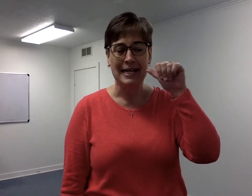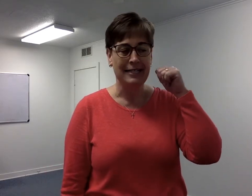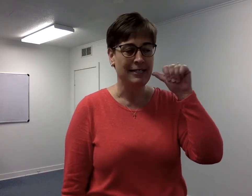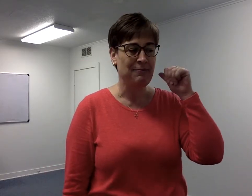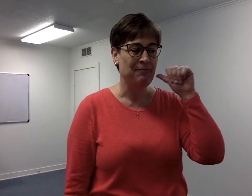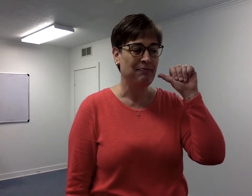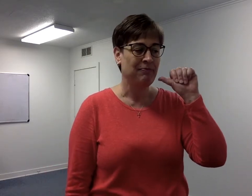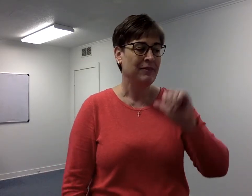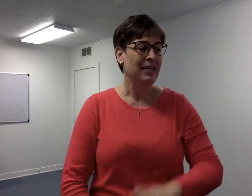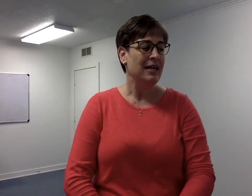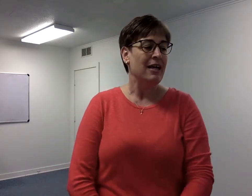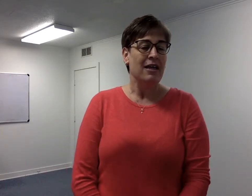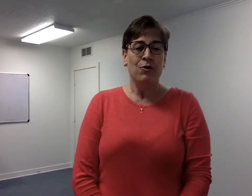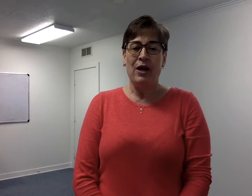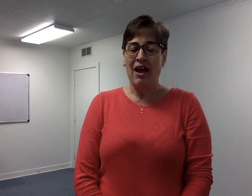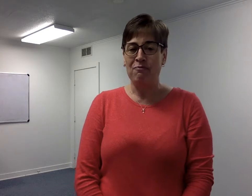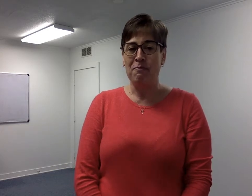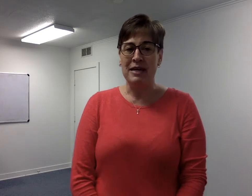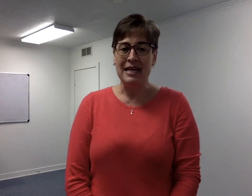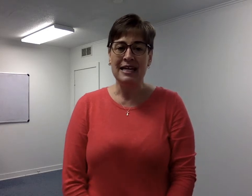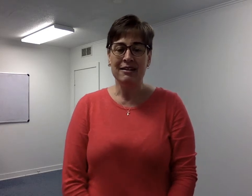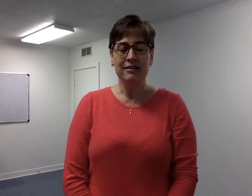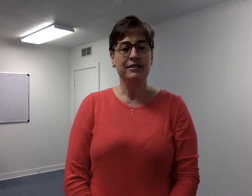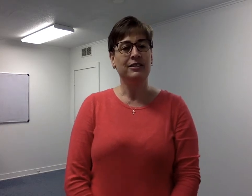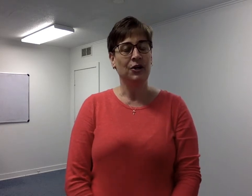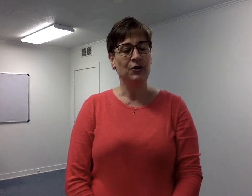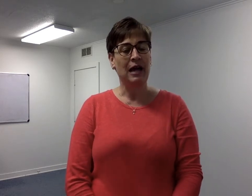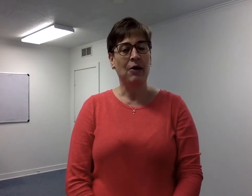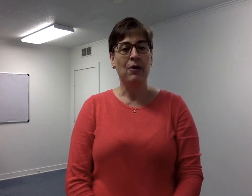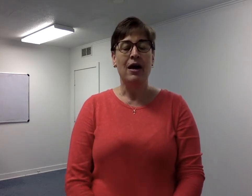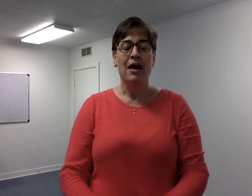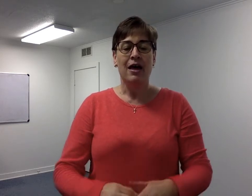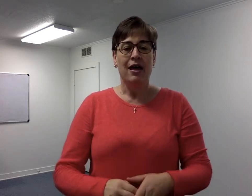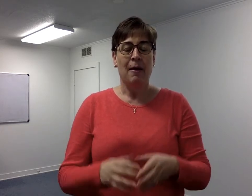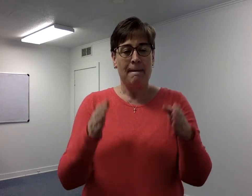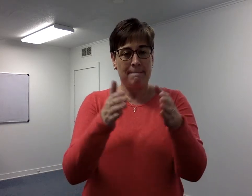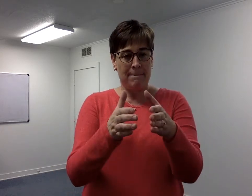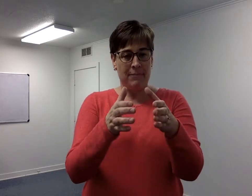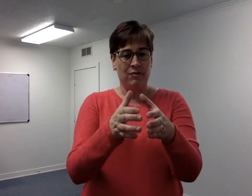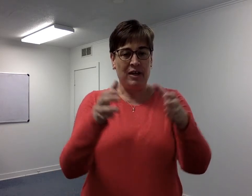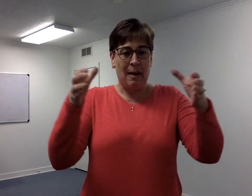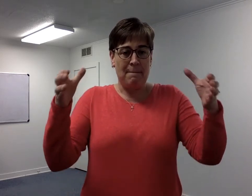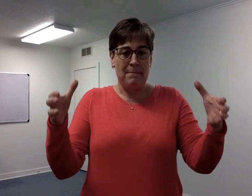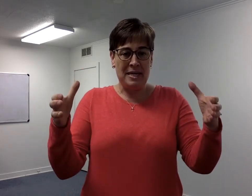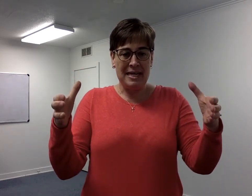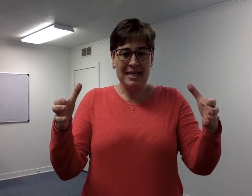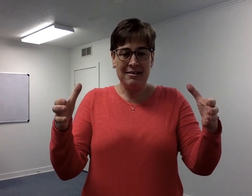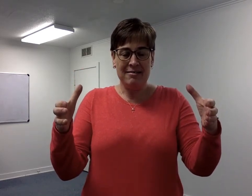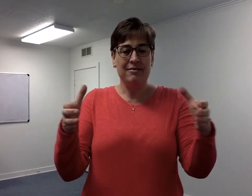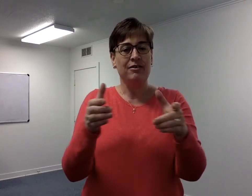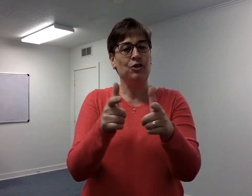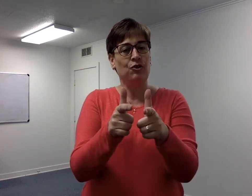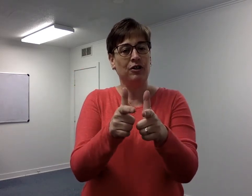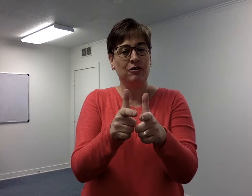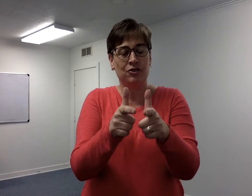ant. We have big. So now you've got big. You can also do